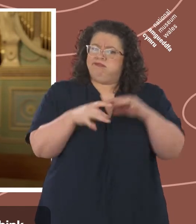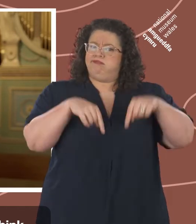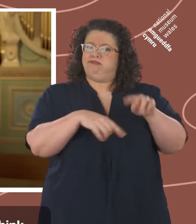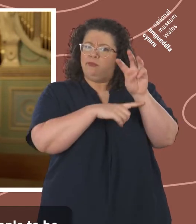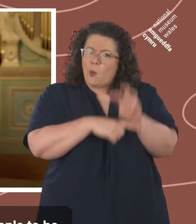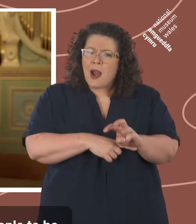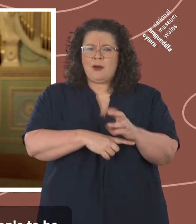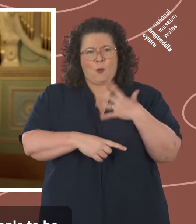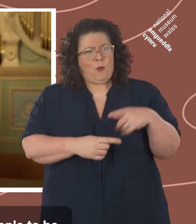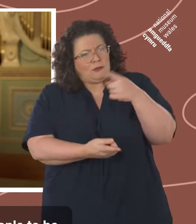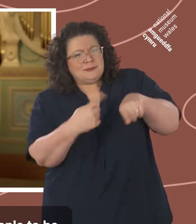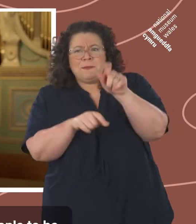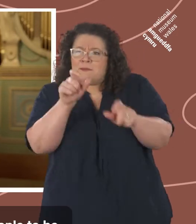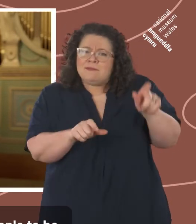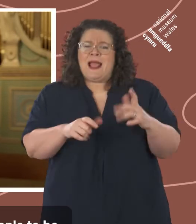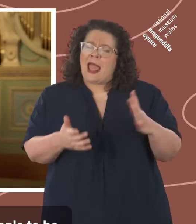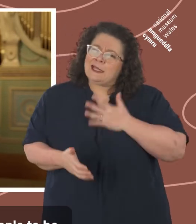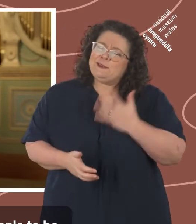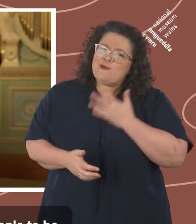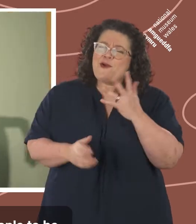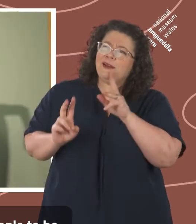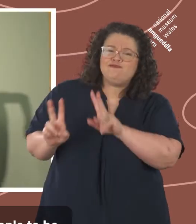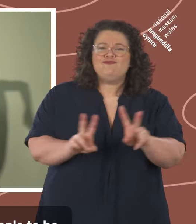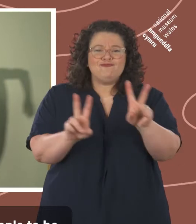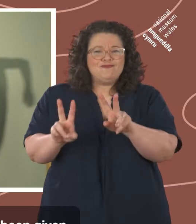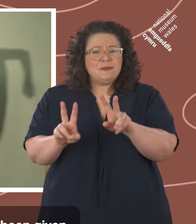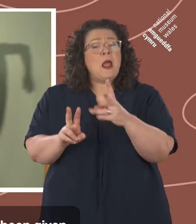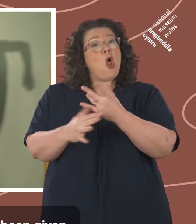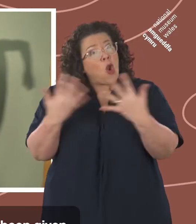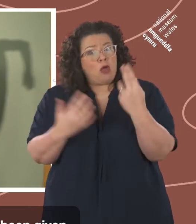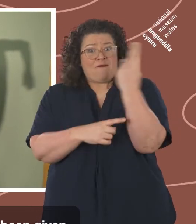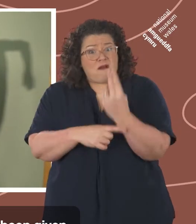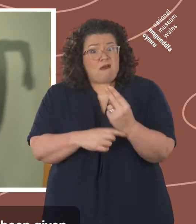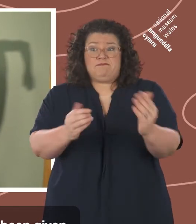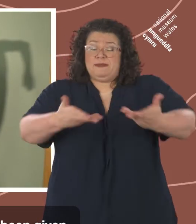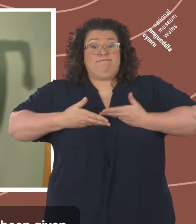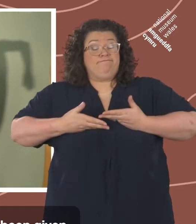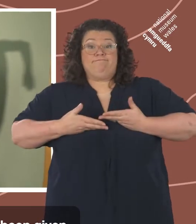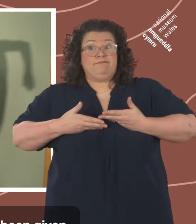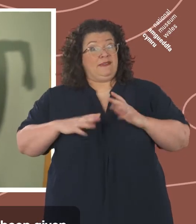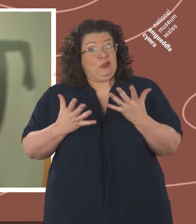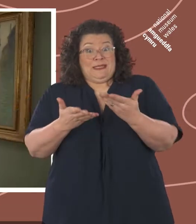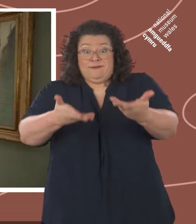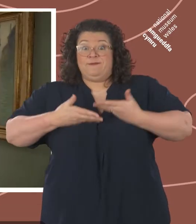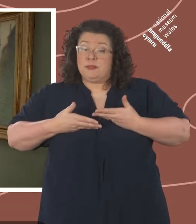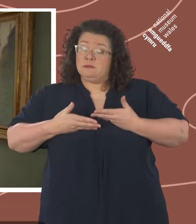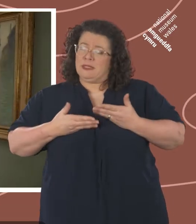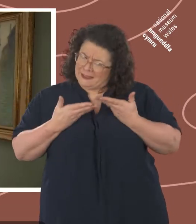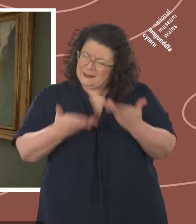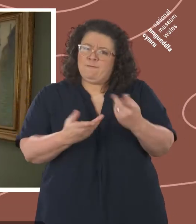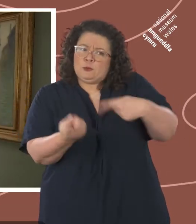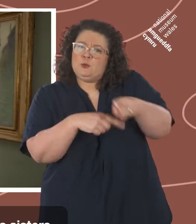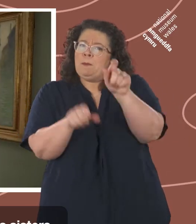for Wales and that we would like people to be able to see and enjoy. A lot of the art here has been given to us as a gift to the people of